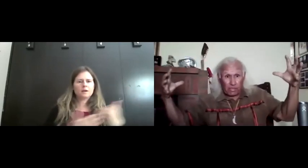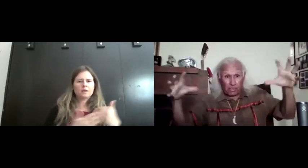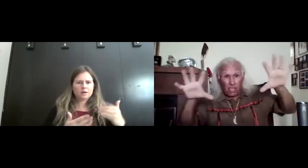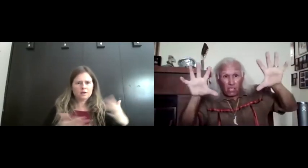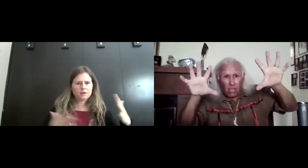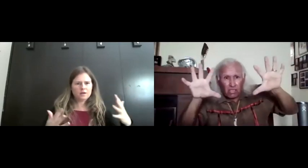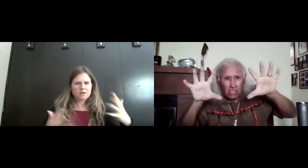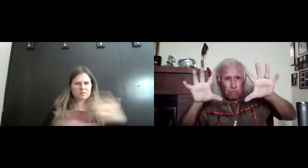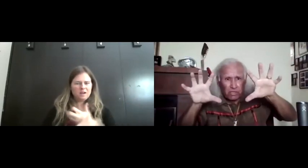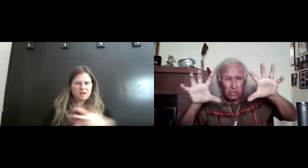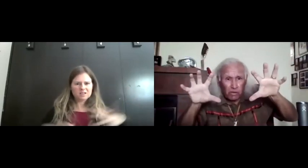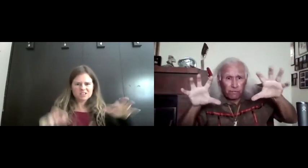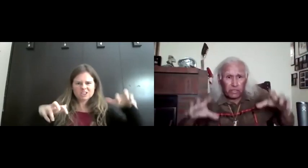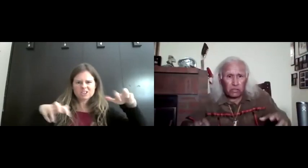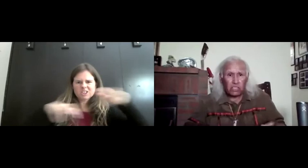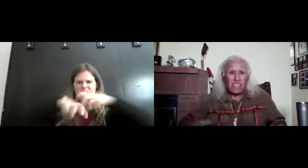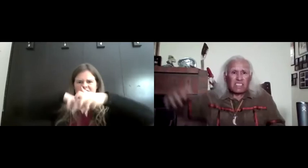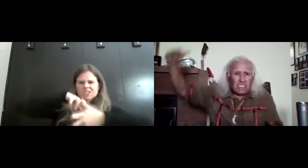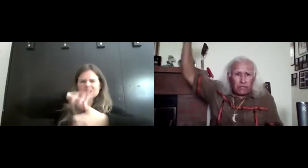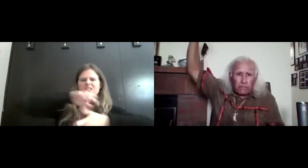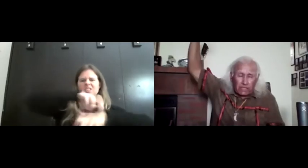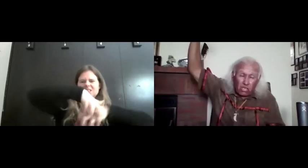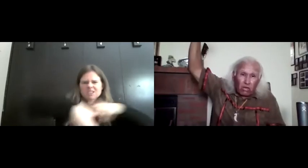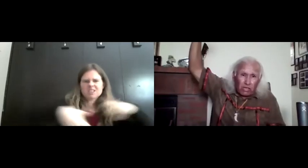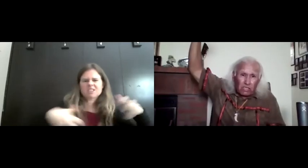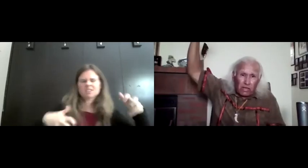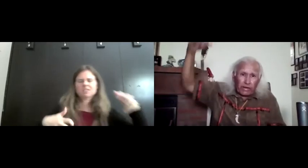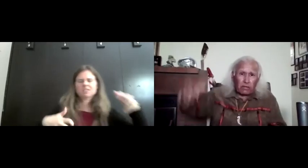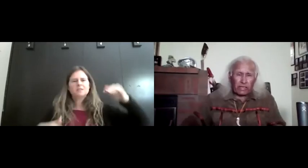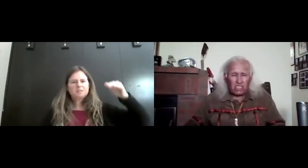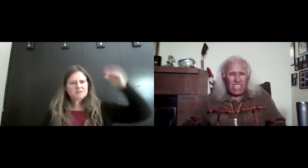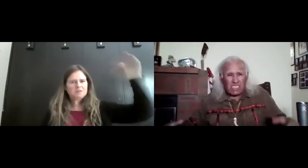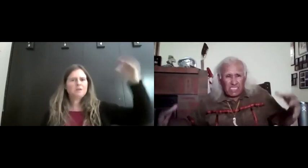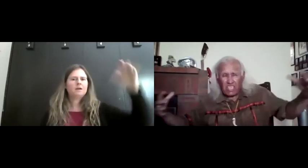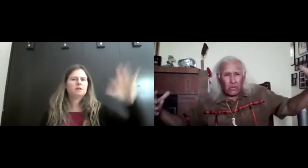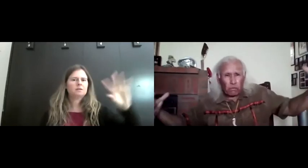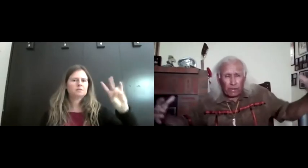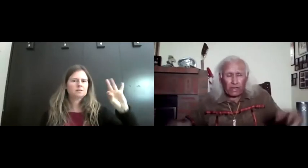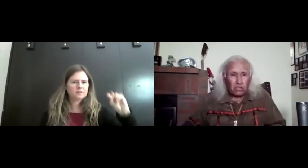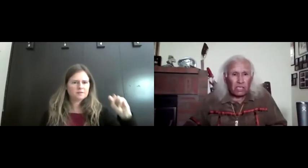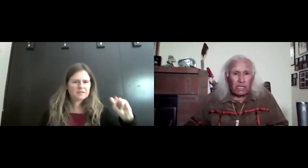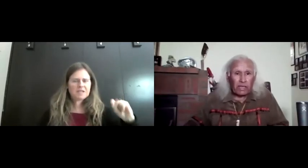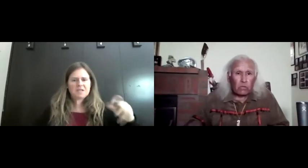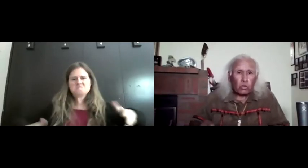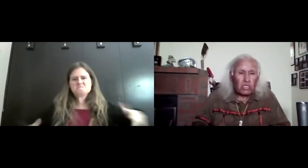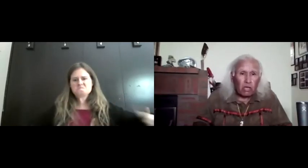big he is. Claws as big as my fingers, 7 feet tall on his hind legs, 600 pounds, and Muhu the songbird